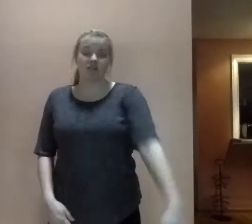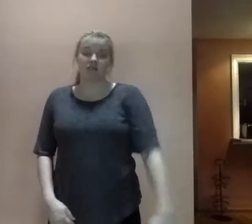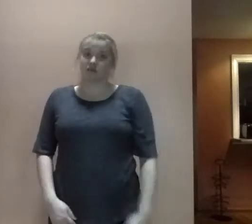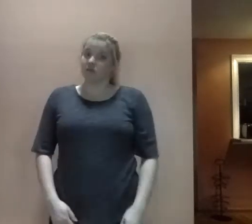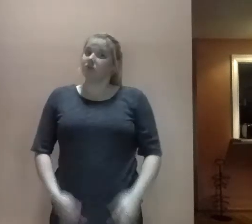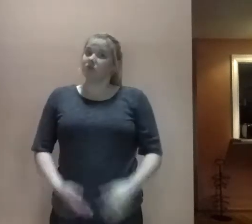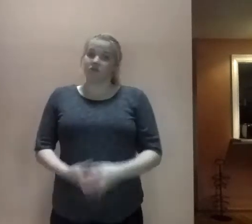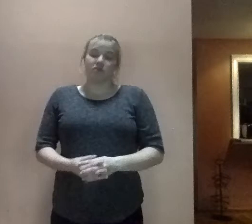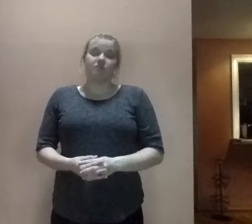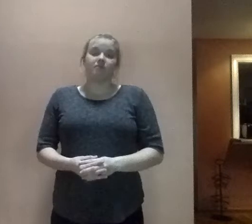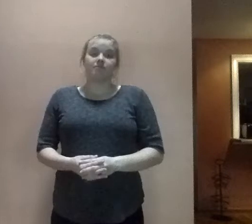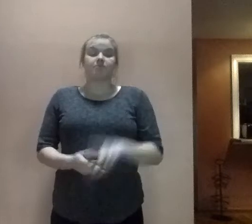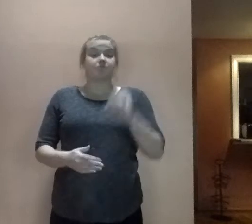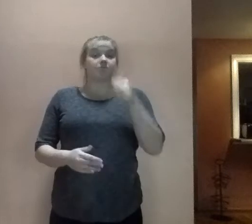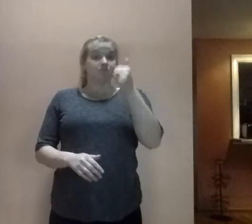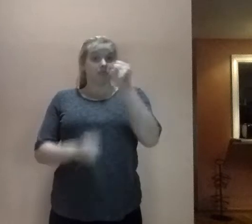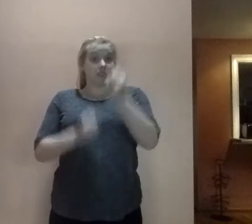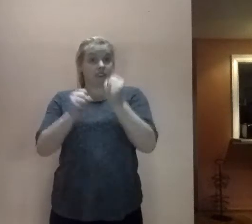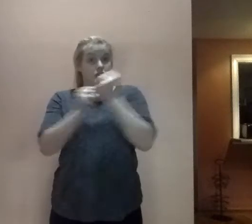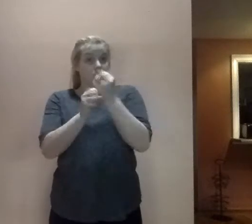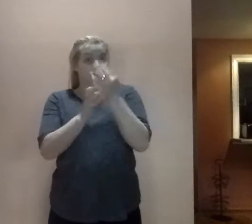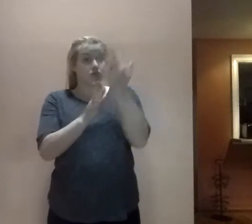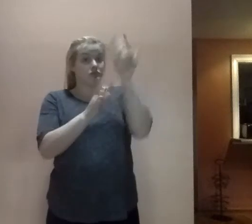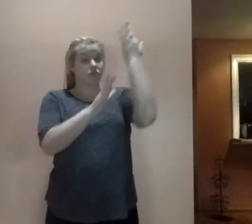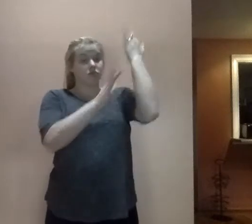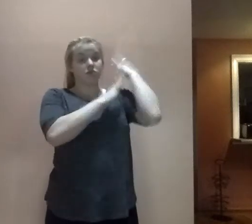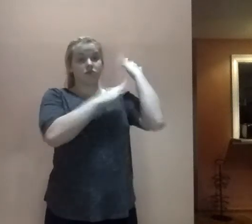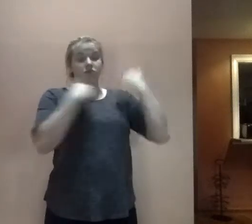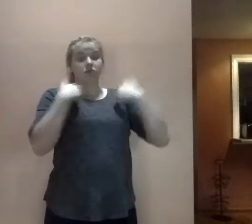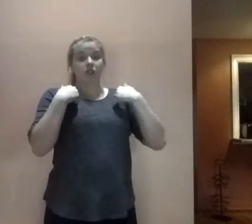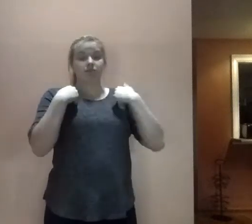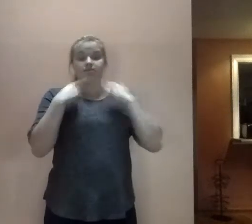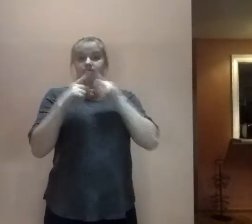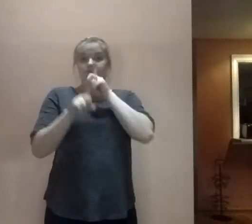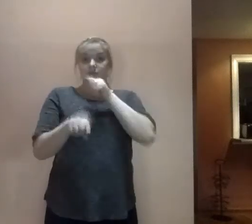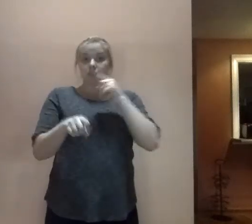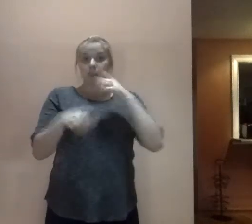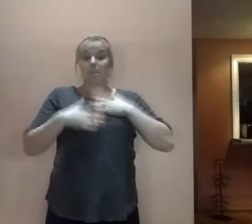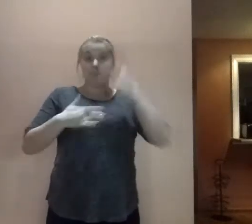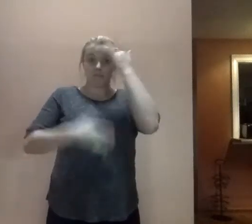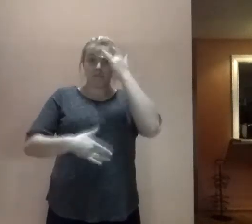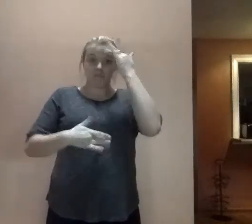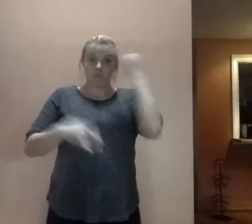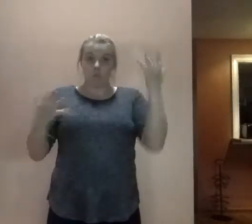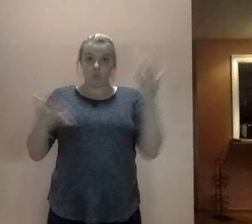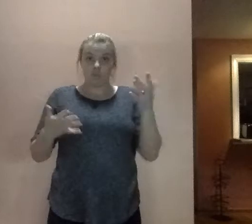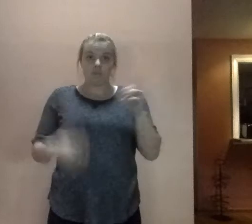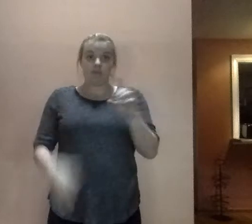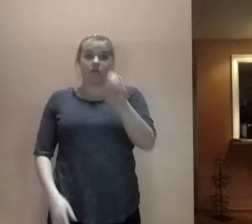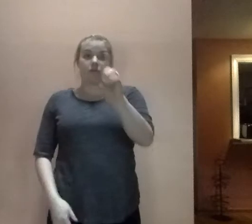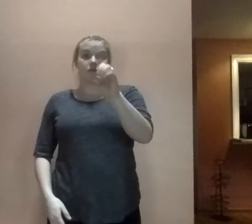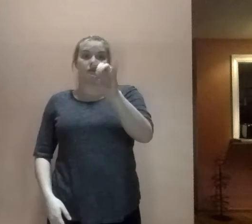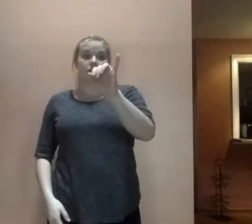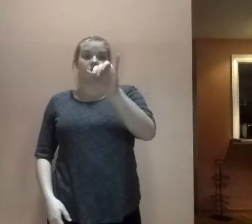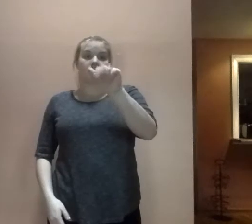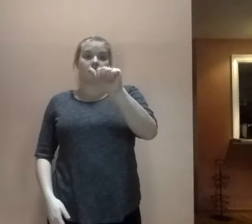diagnosed about 10 years ago with diabetes. And 8 years ago, I had 2 stents put in. I don't know where to go. I don't know what to do.